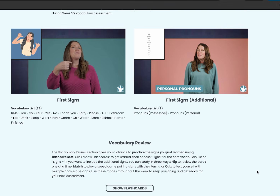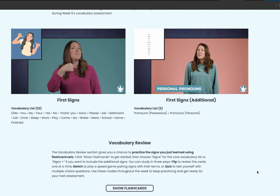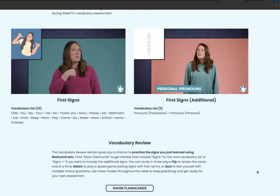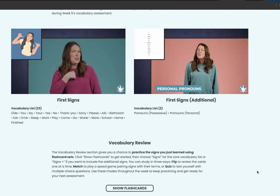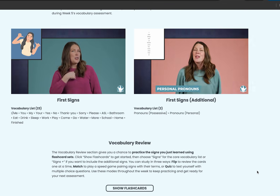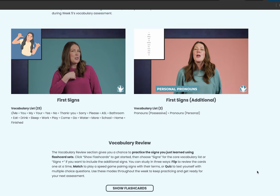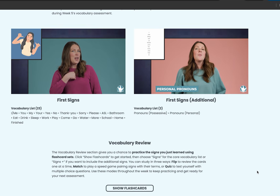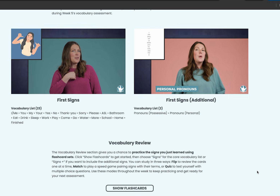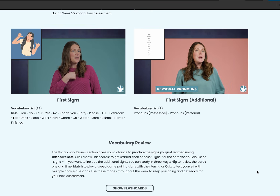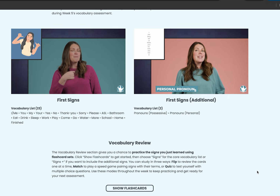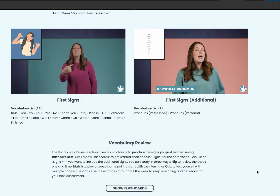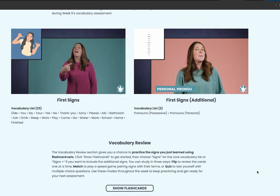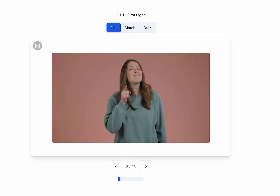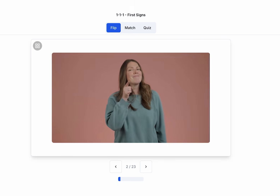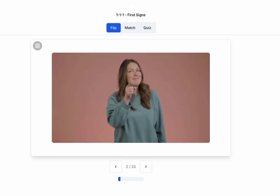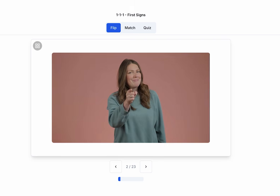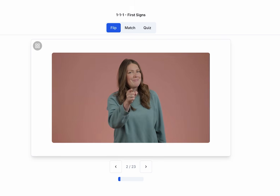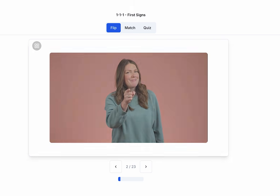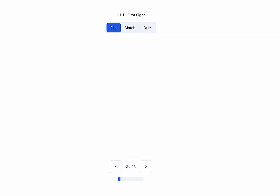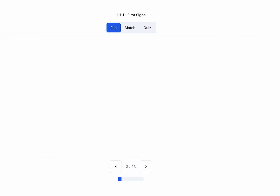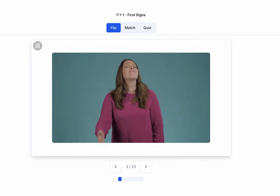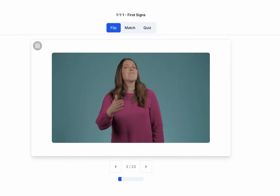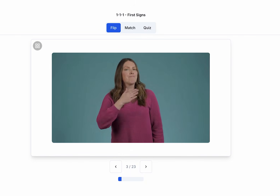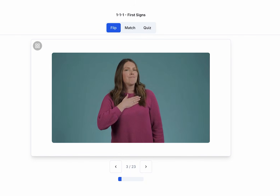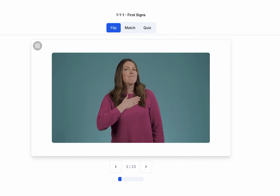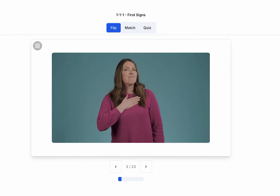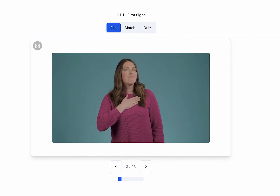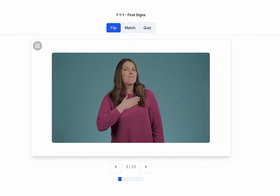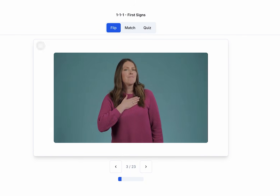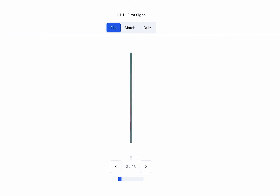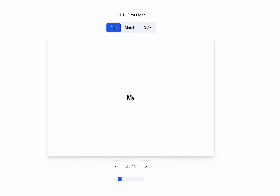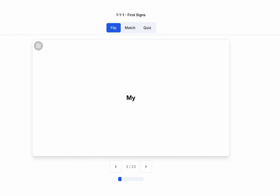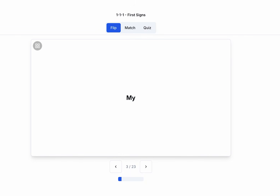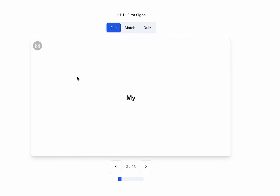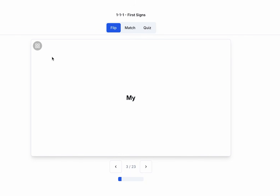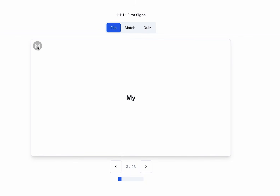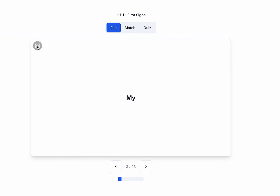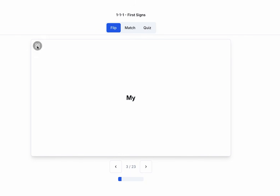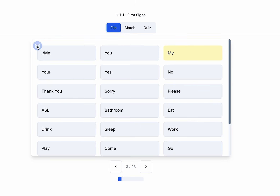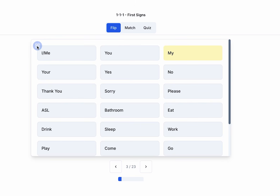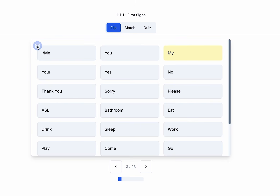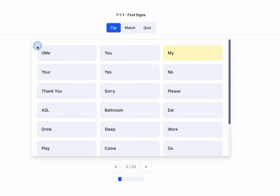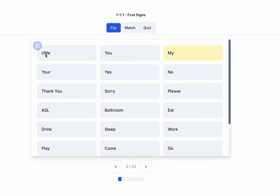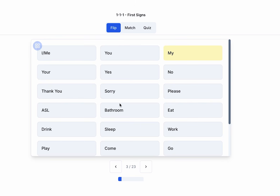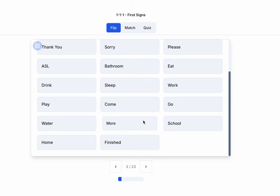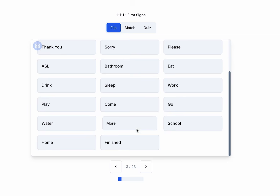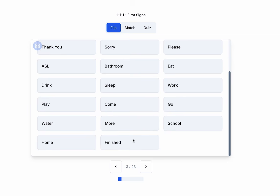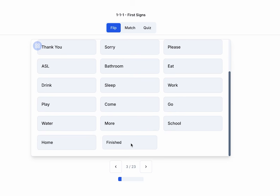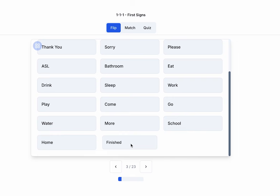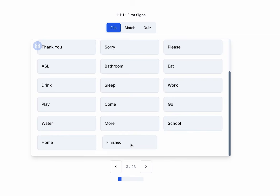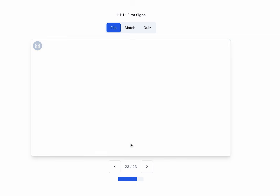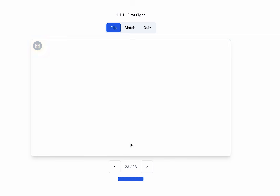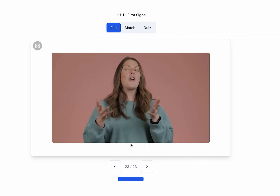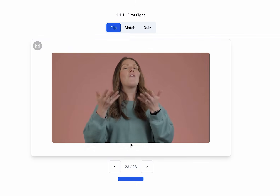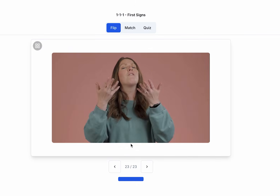of our homeschool curriculum for free. Just click the link in the description. You'll get vocabulary videos, digital